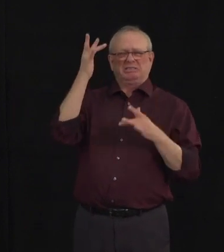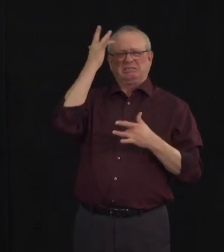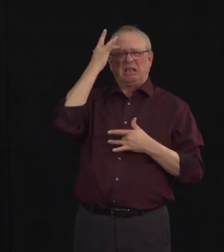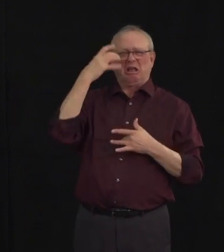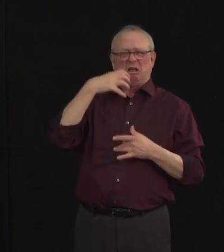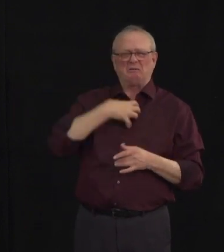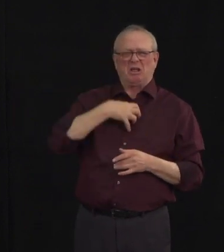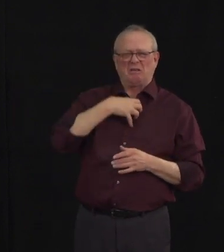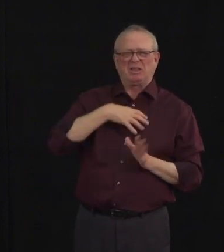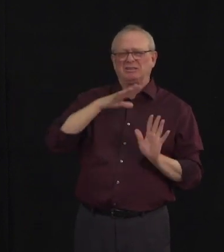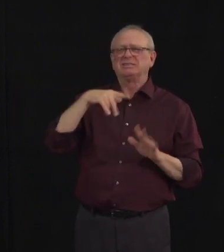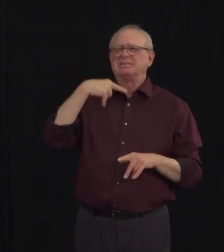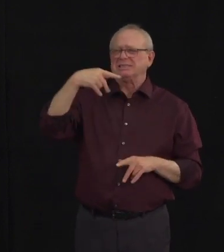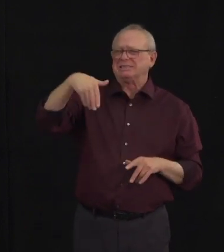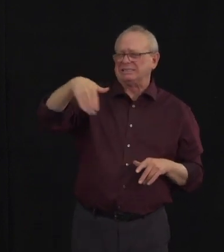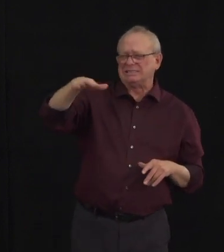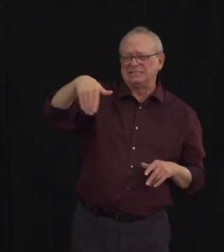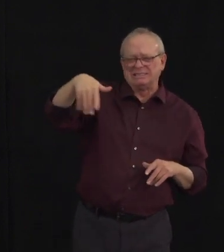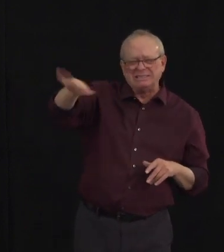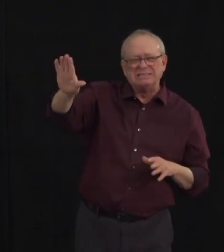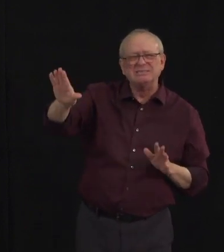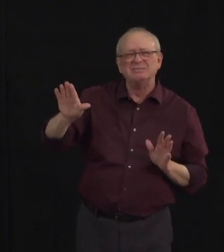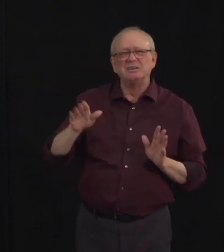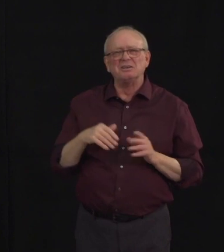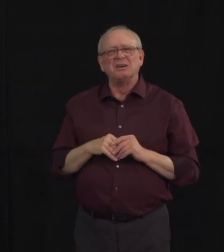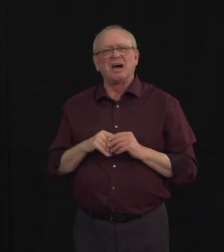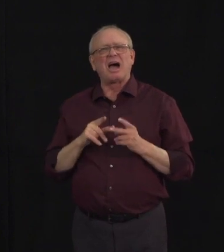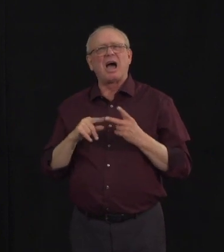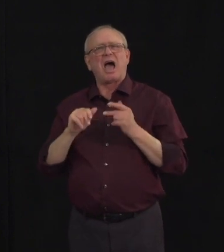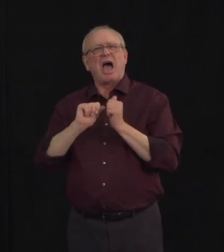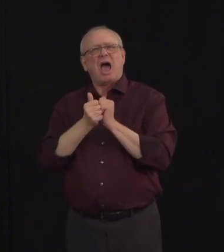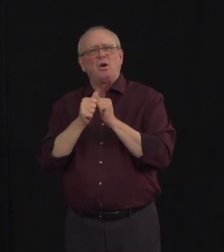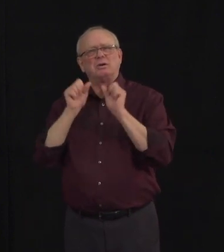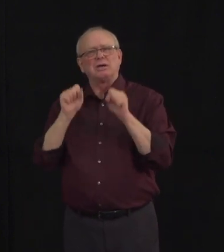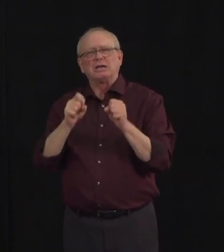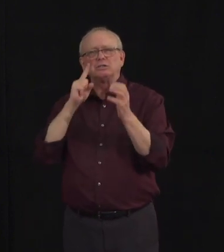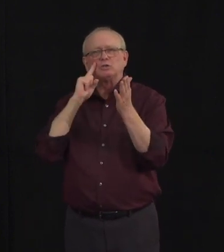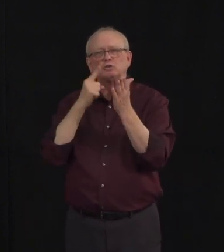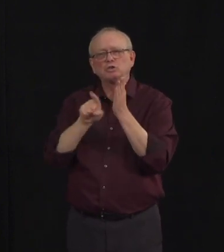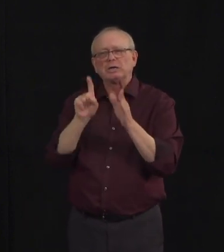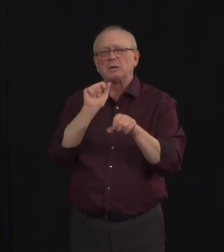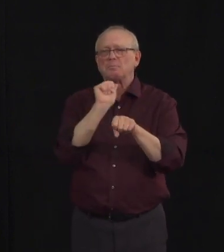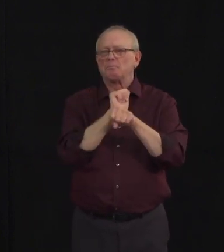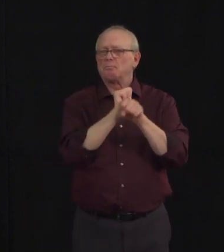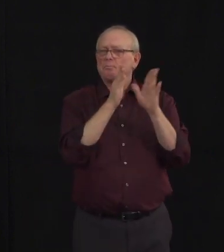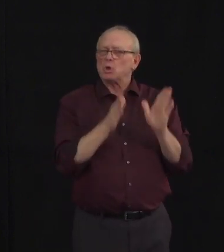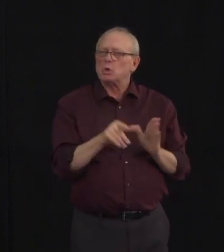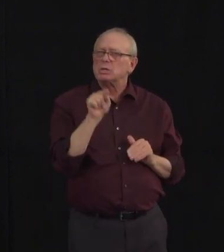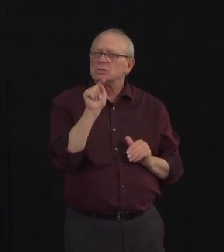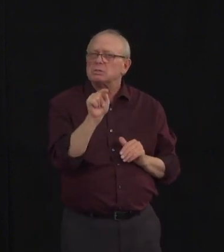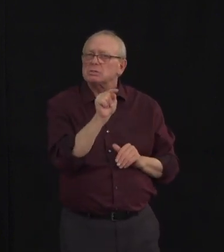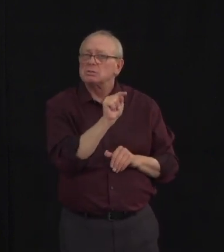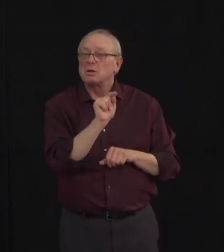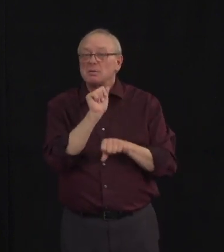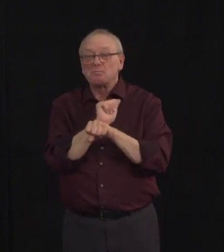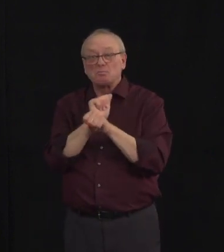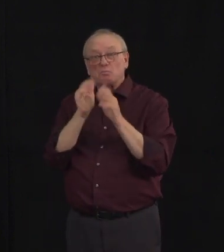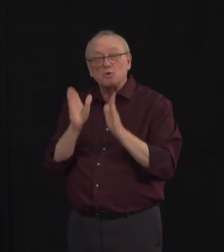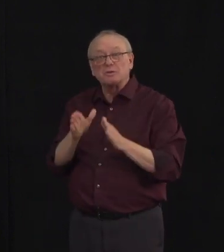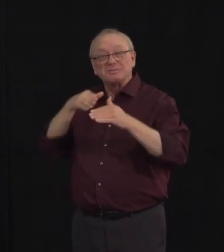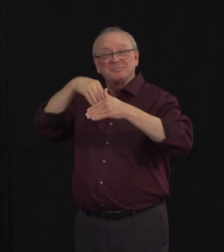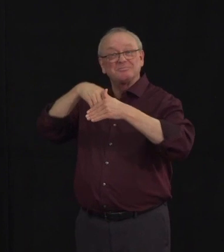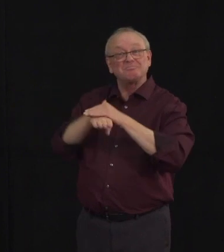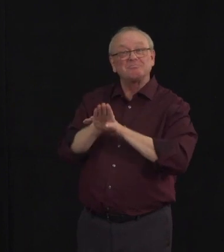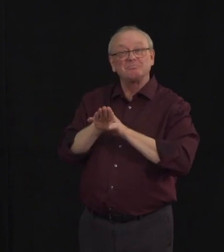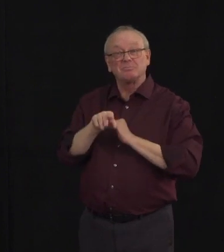mechanism for checking their employees every day. So as their employees are coming to work, making sure their employees are feeling well and not sick. And if they